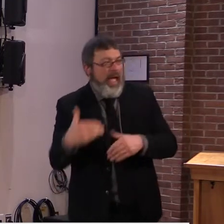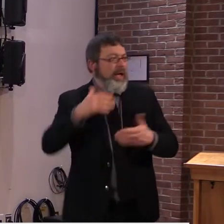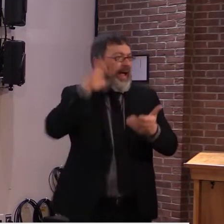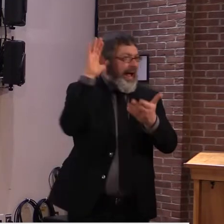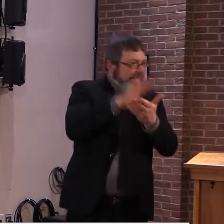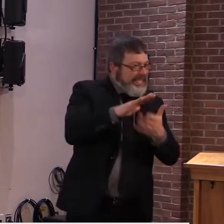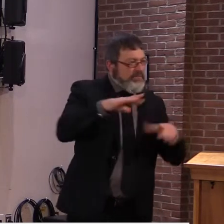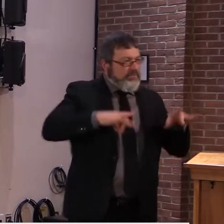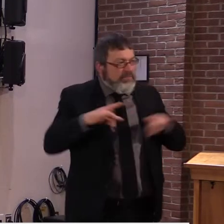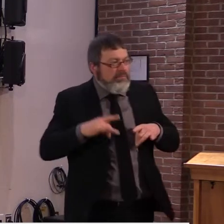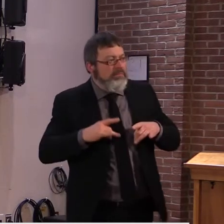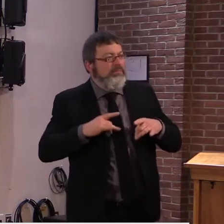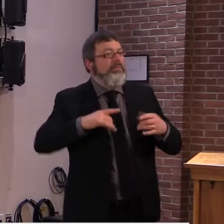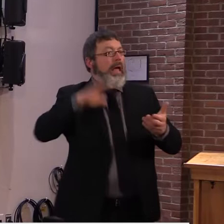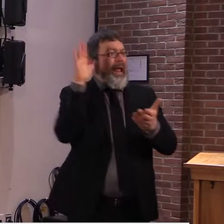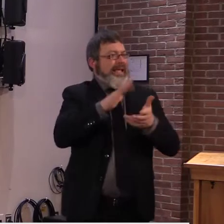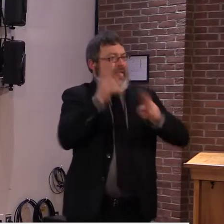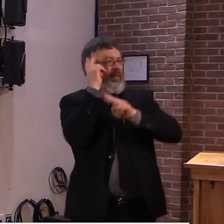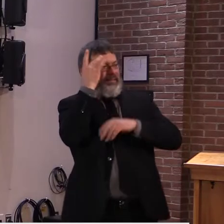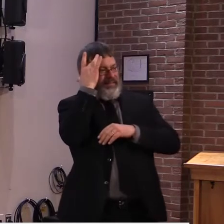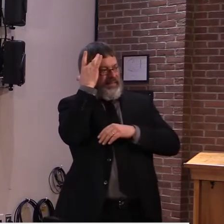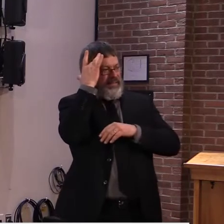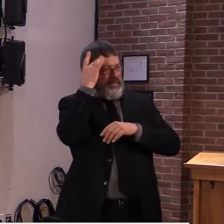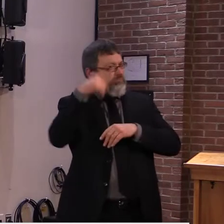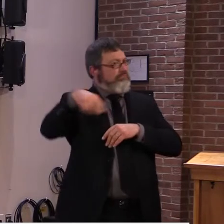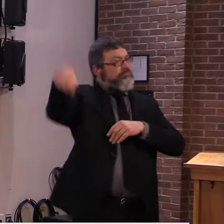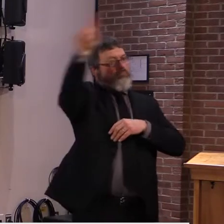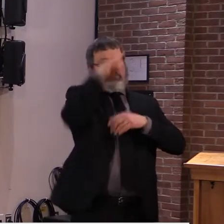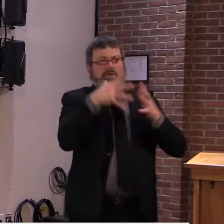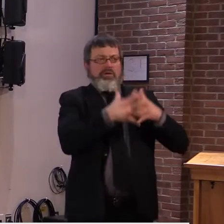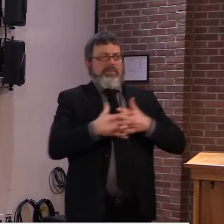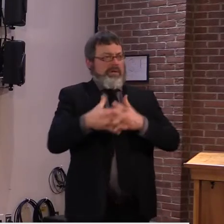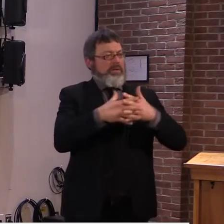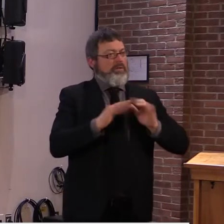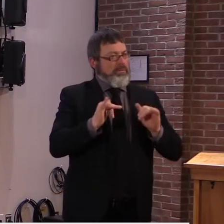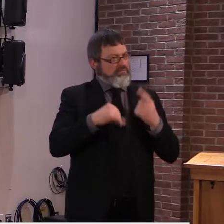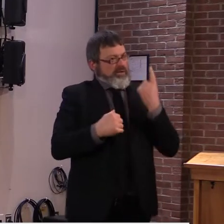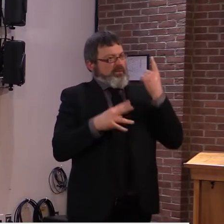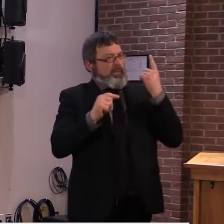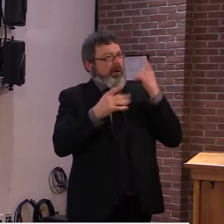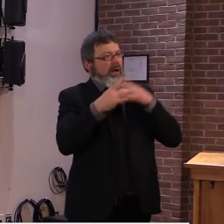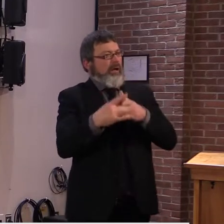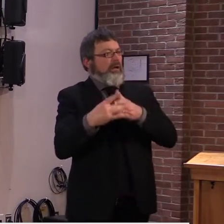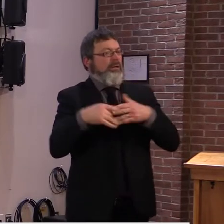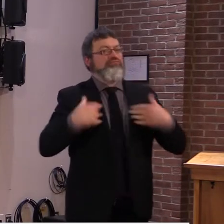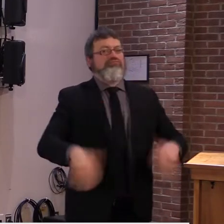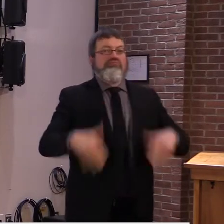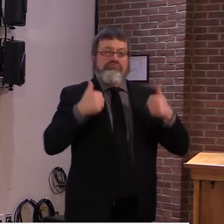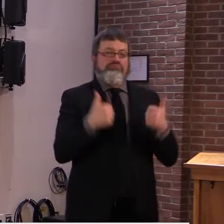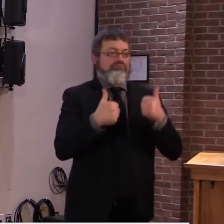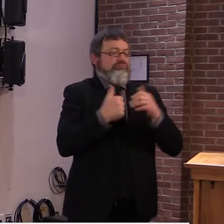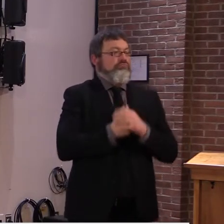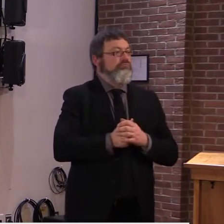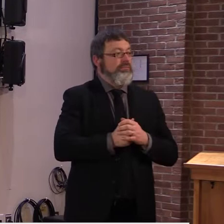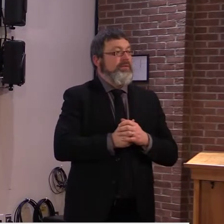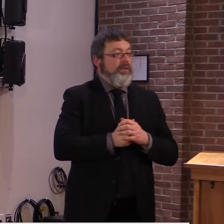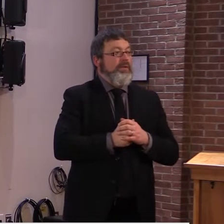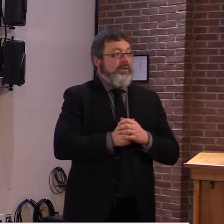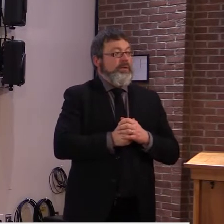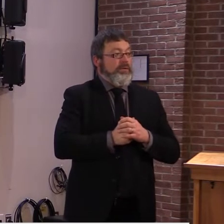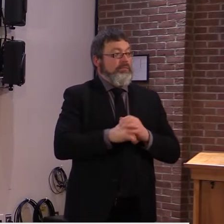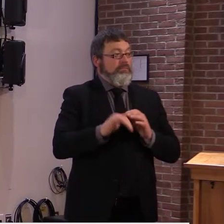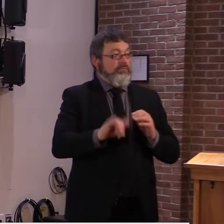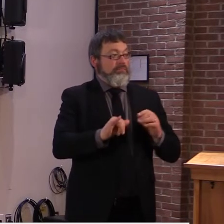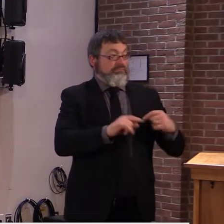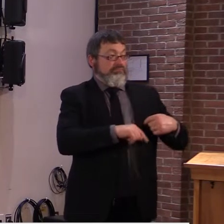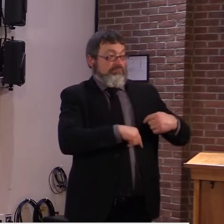given me hope throughout this year is the effort by Vermonters to take in and take to heart the nature of what we have